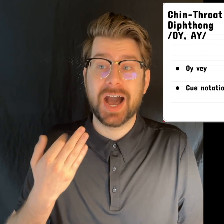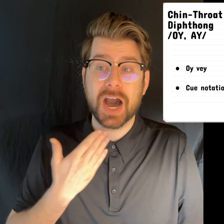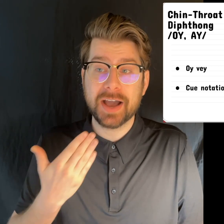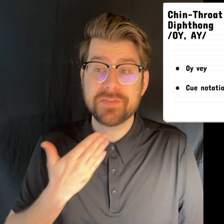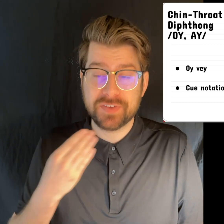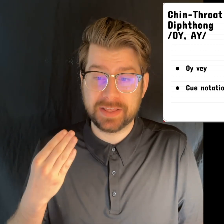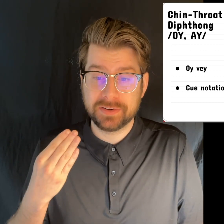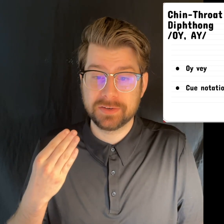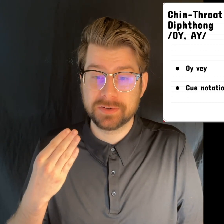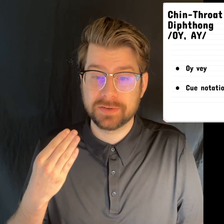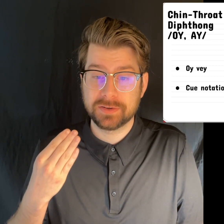hyphen